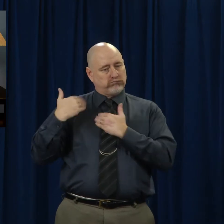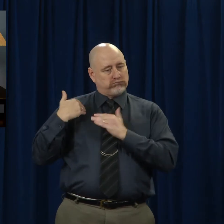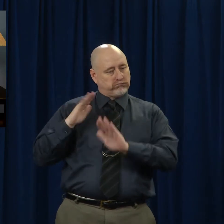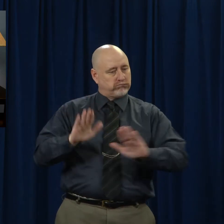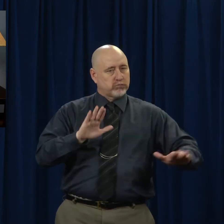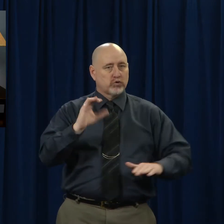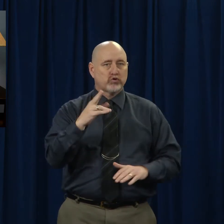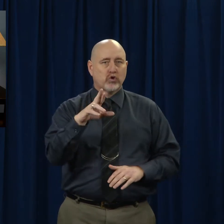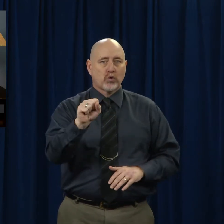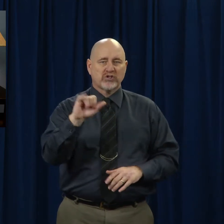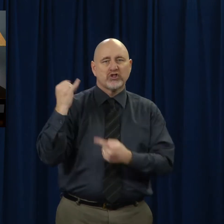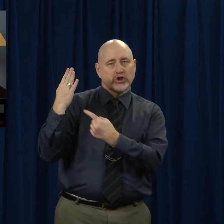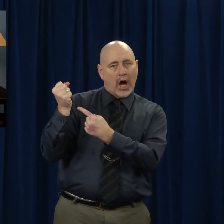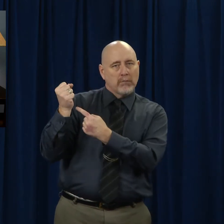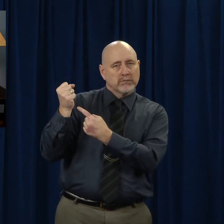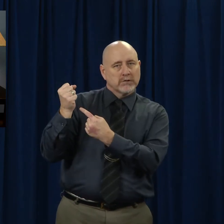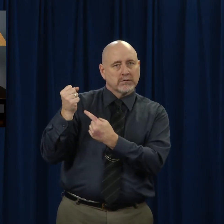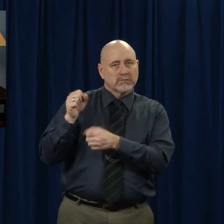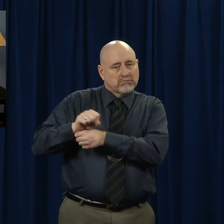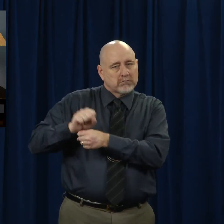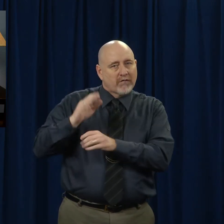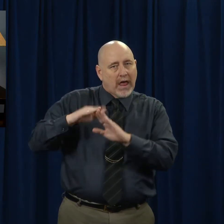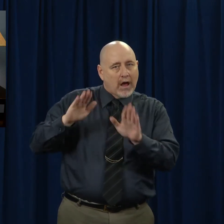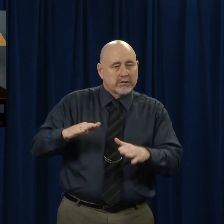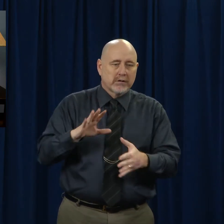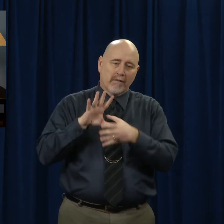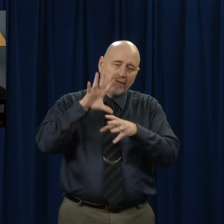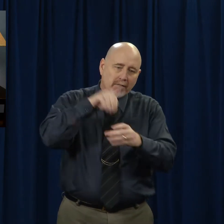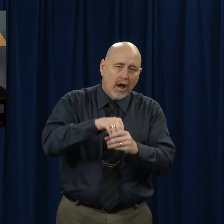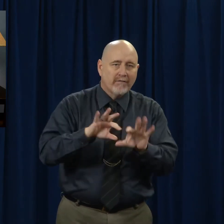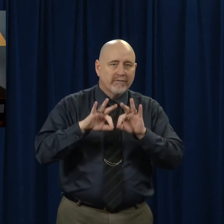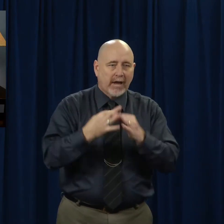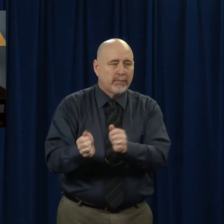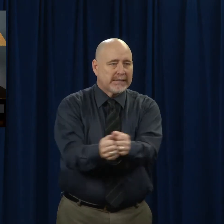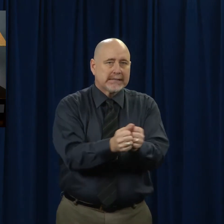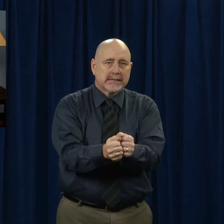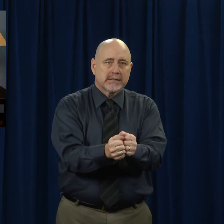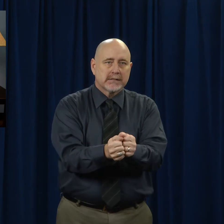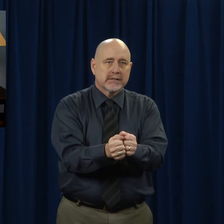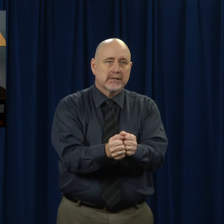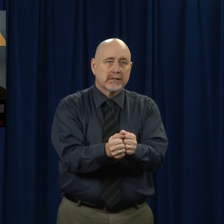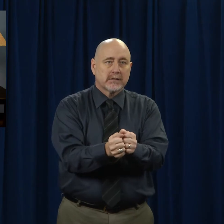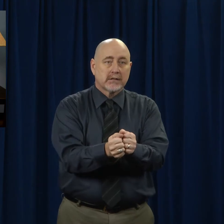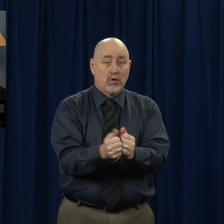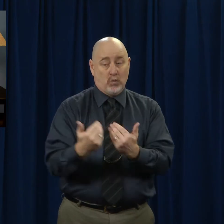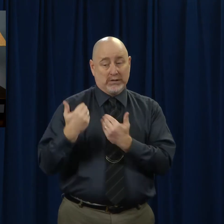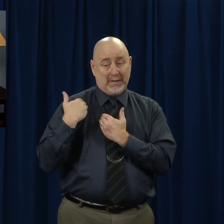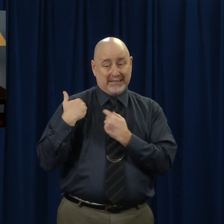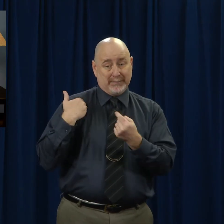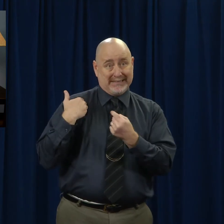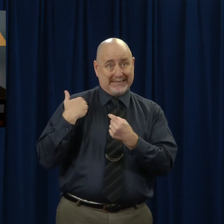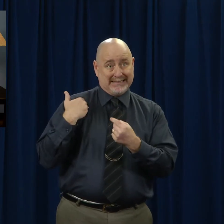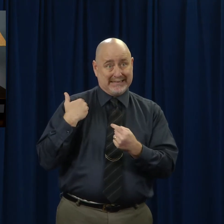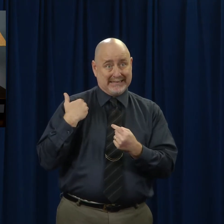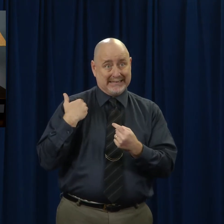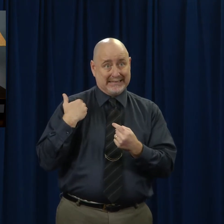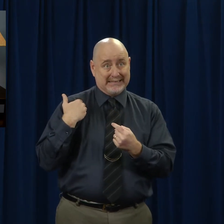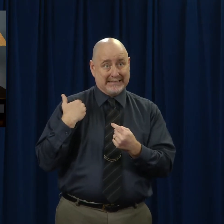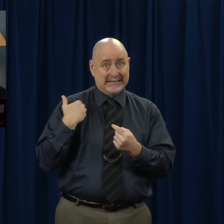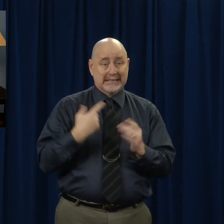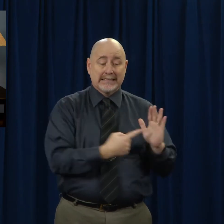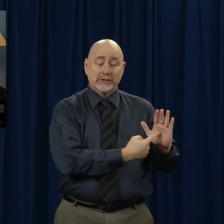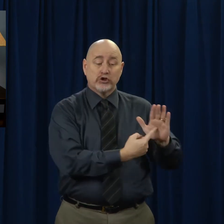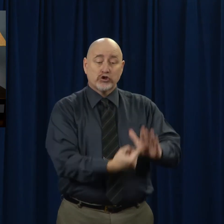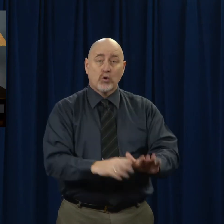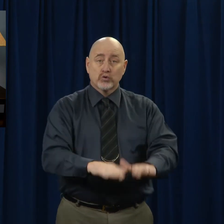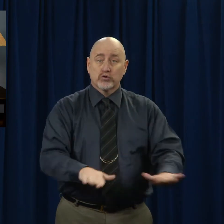own chores, jobs that we do because we're part of this family. Now, those responsibilities communicate to